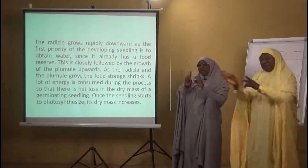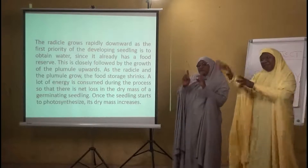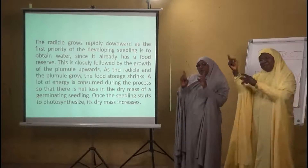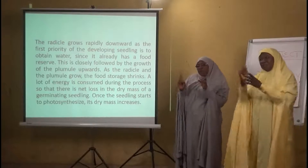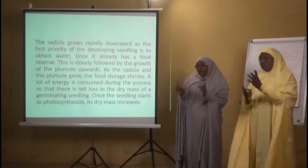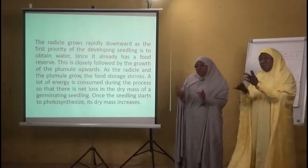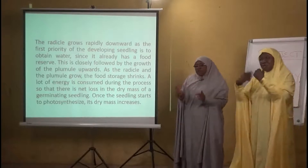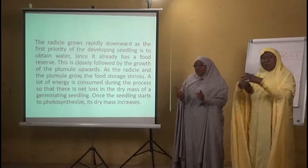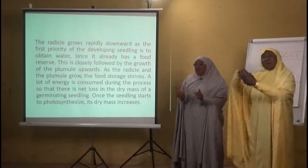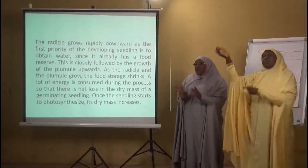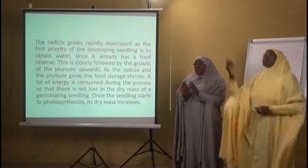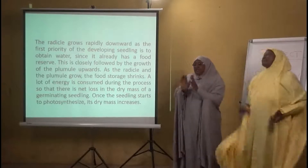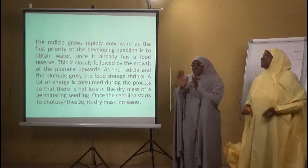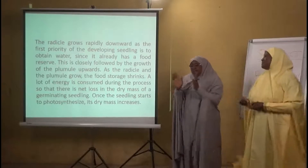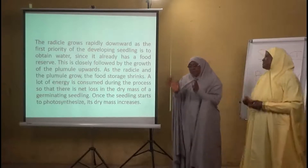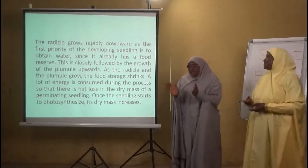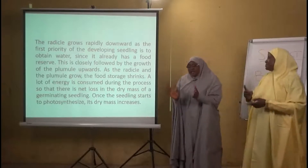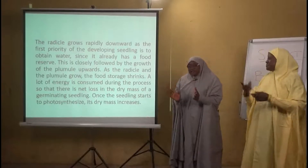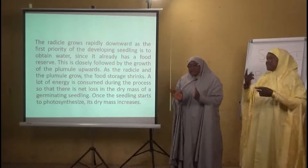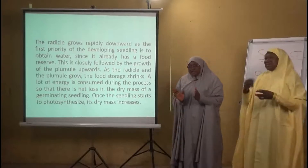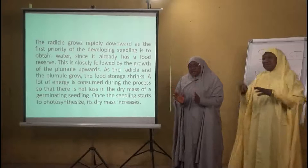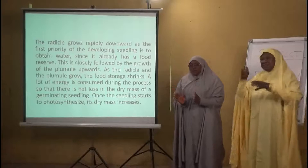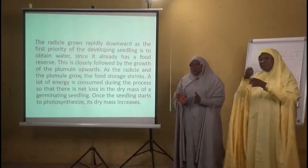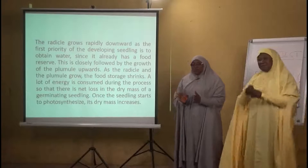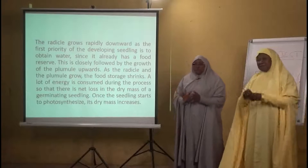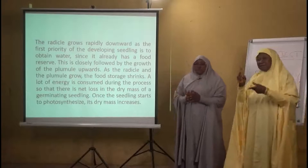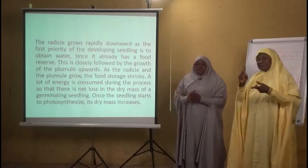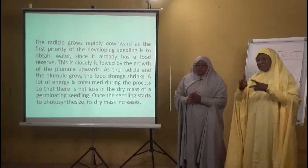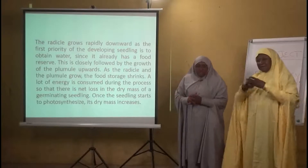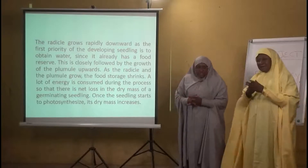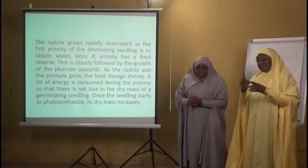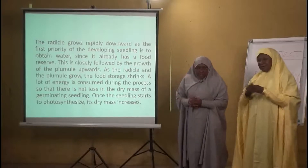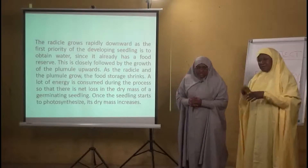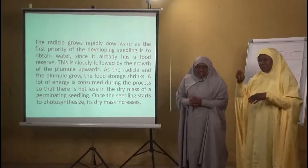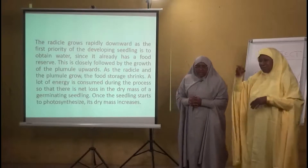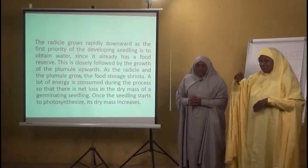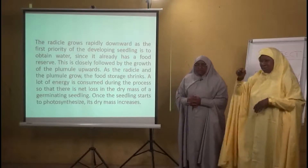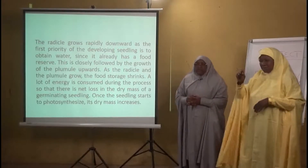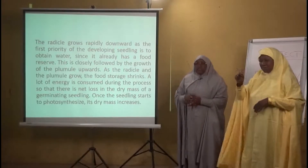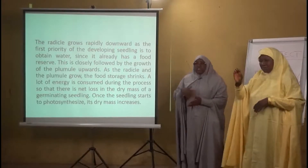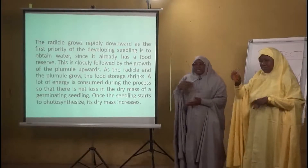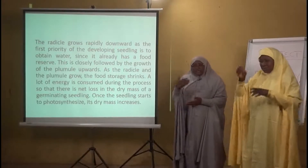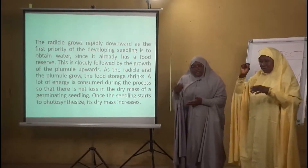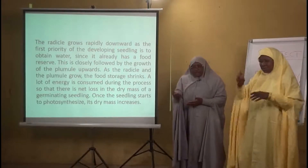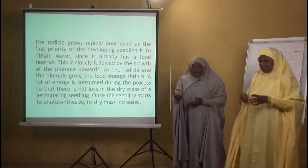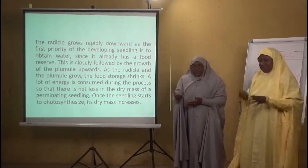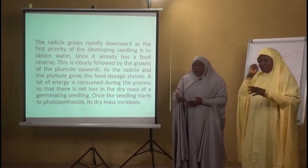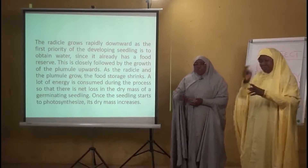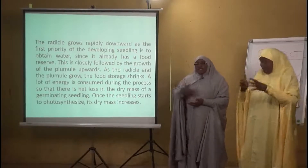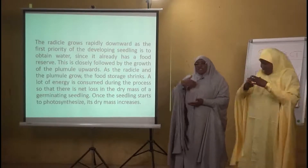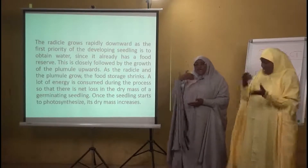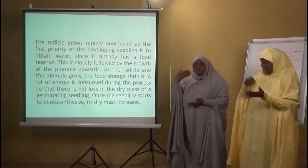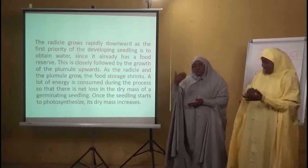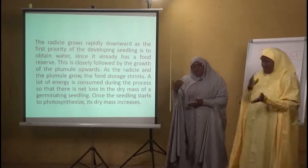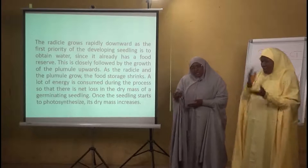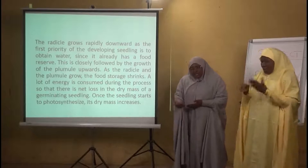when the leaves come out, the plant starts to photosynthesize. I will take it again. When